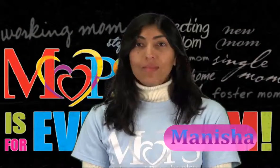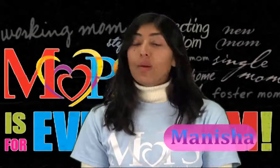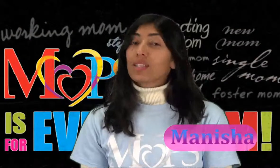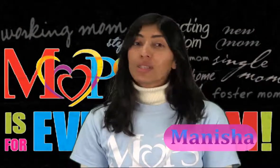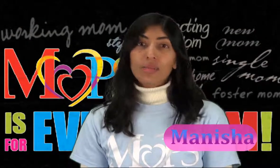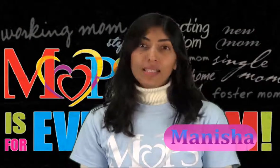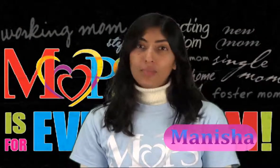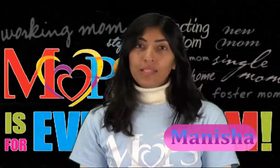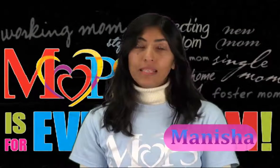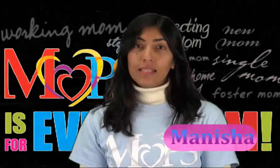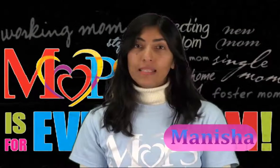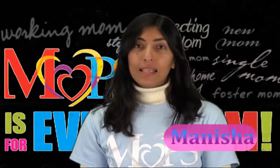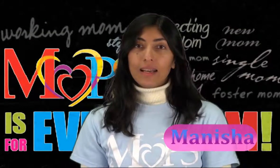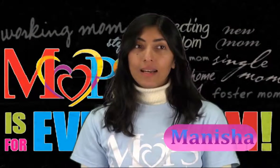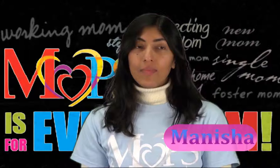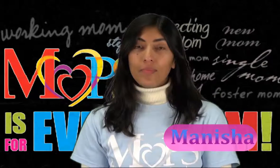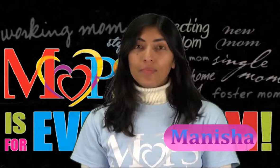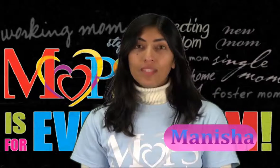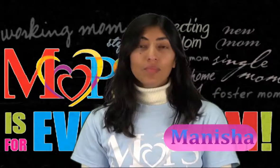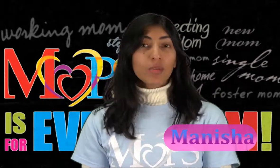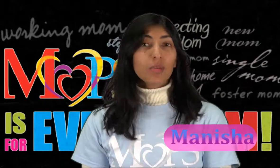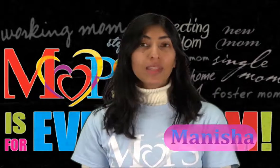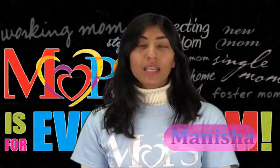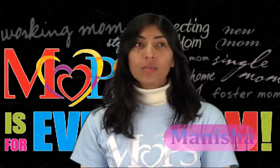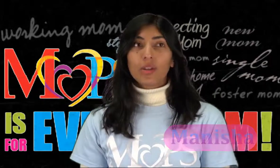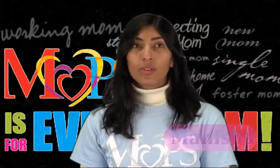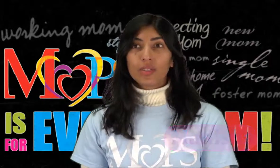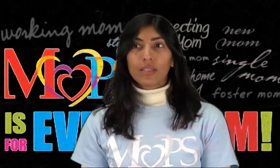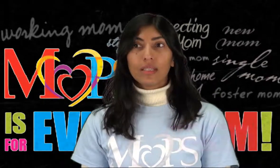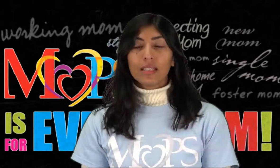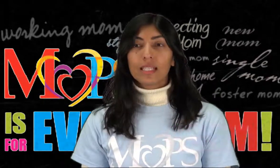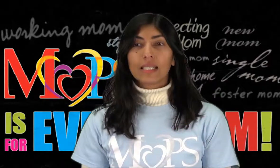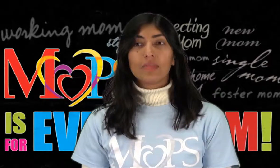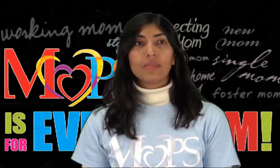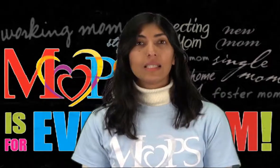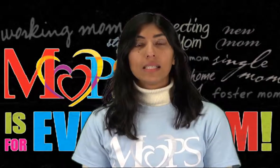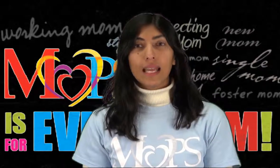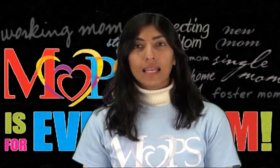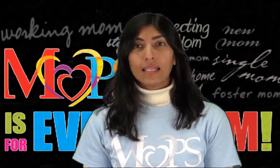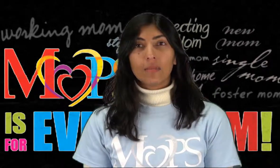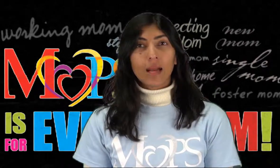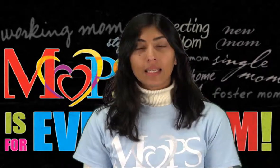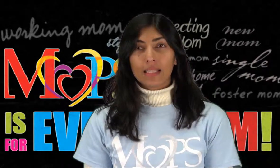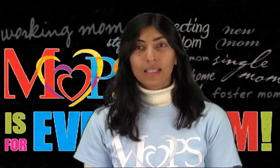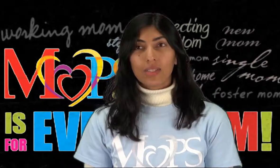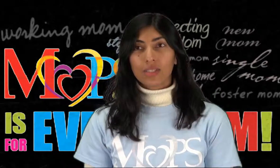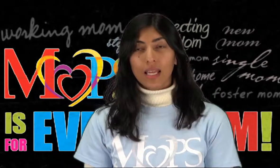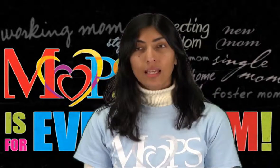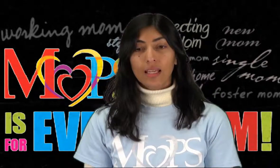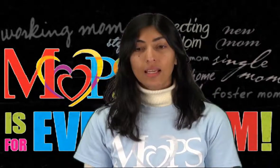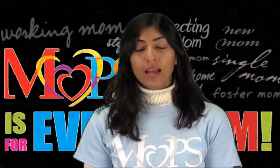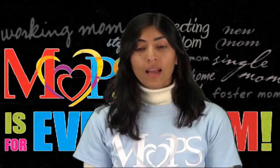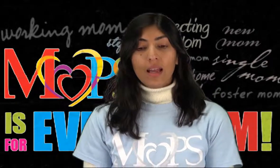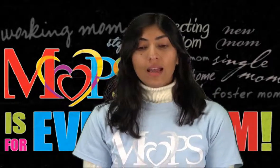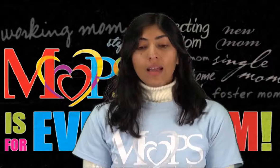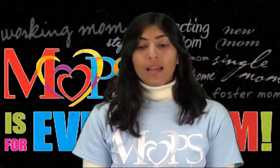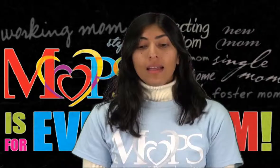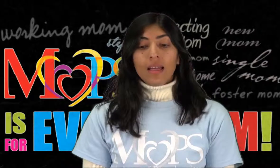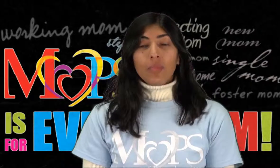MOPS is an amazing place. Sometimes we think motherhood is a mundane and mindless undertaking, but